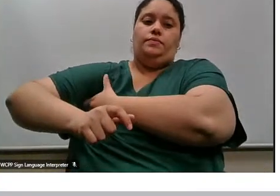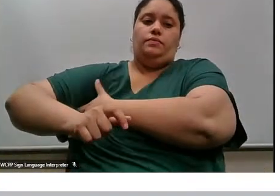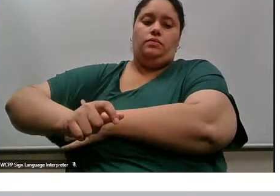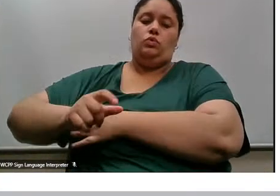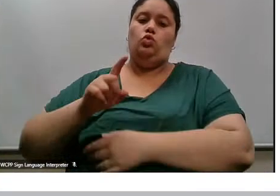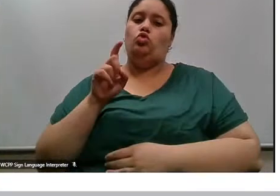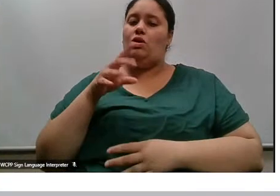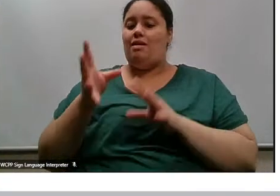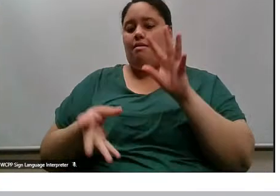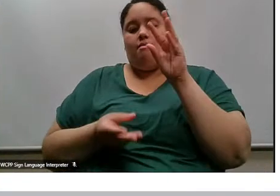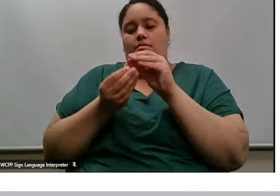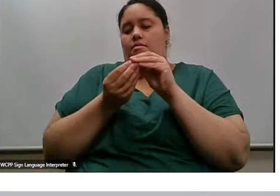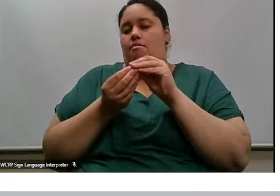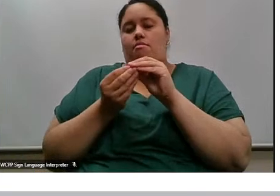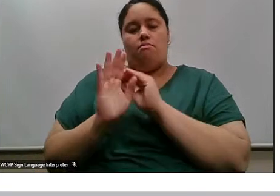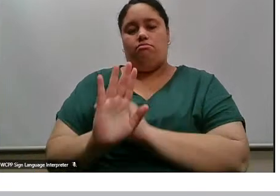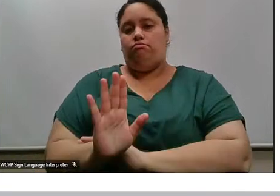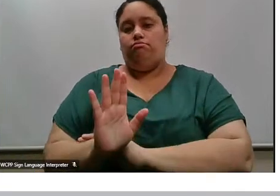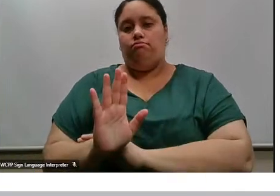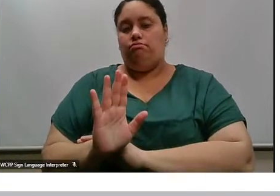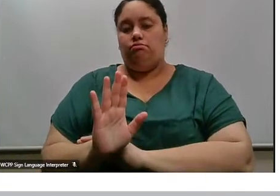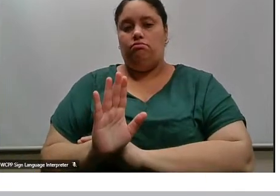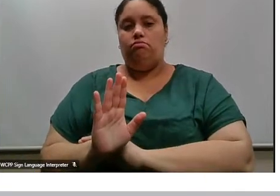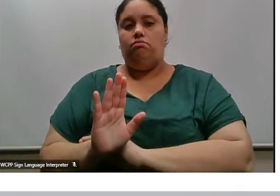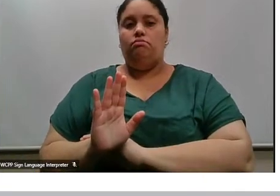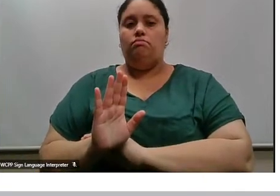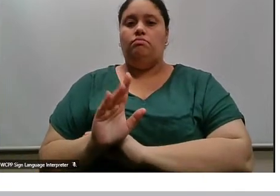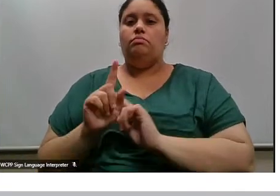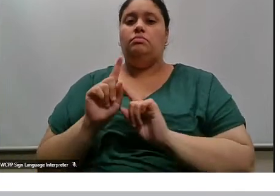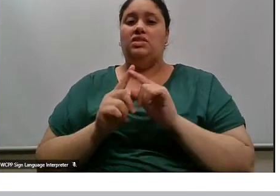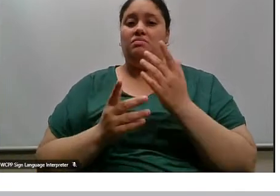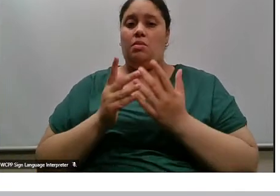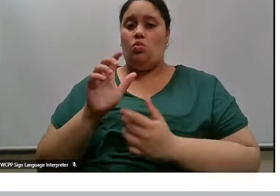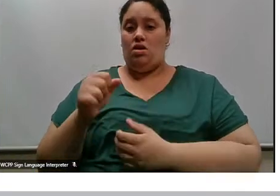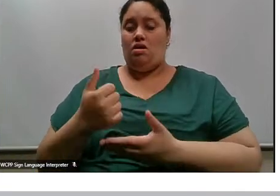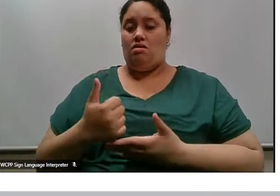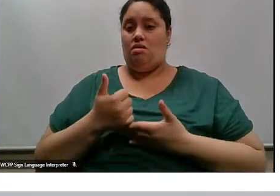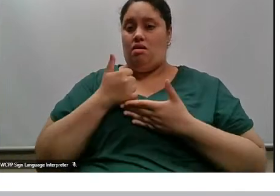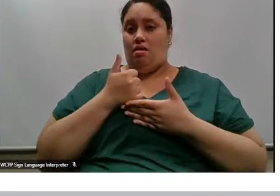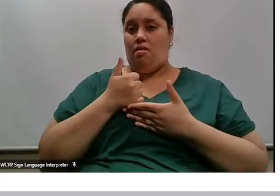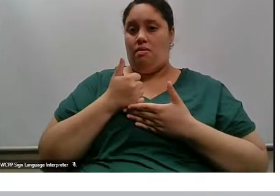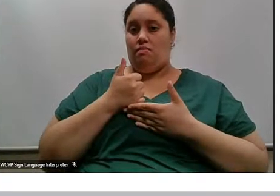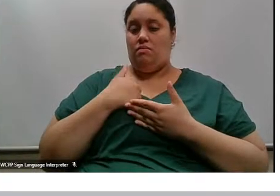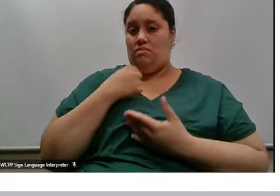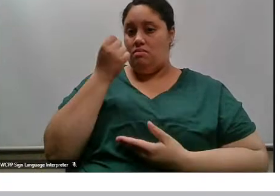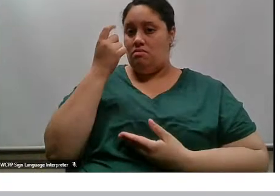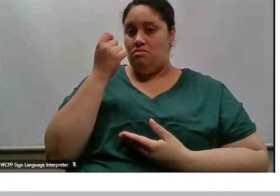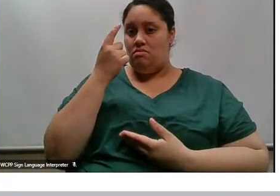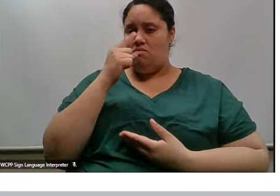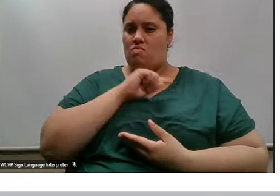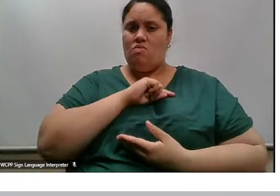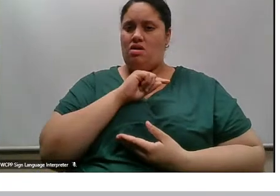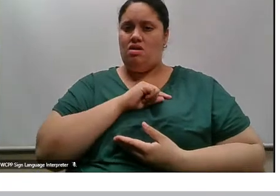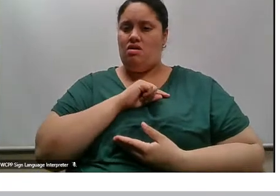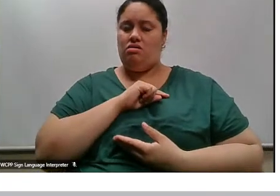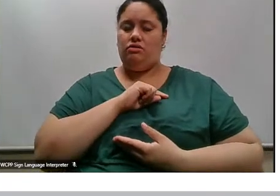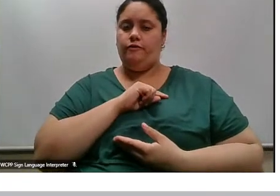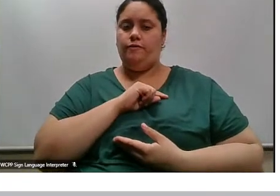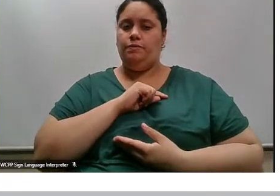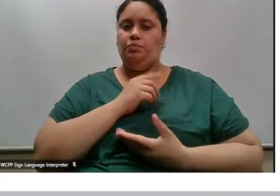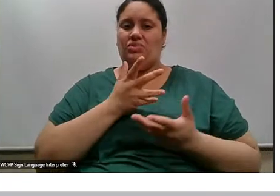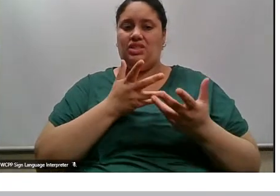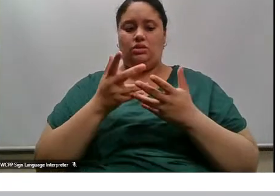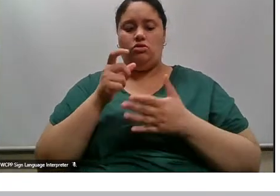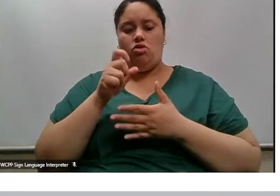add them all together, but perhaps you can just help me to understand why can such an